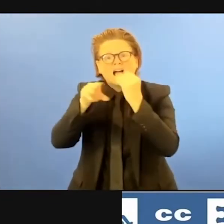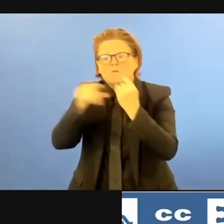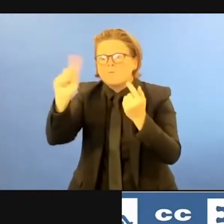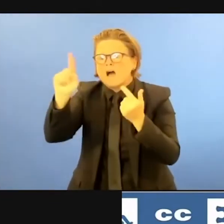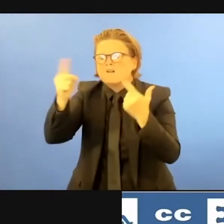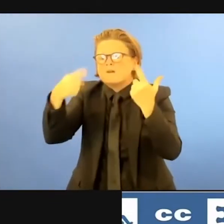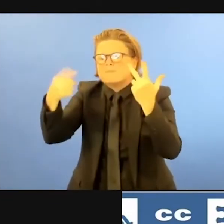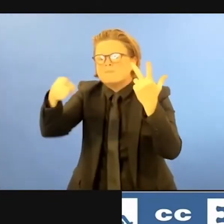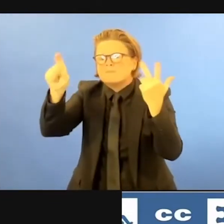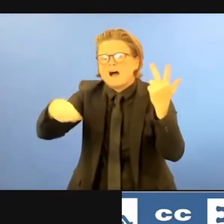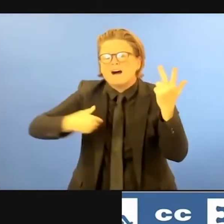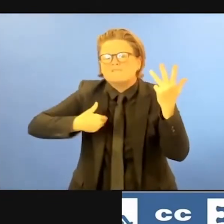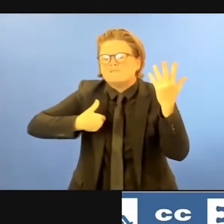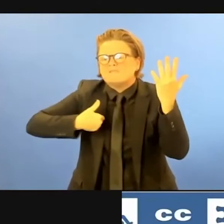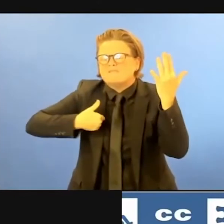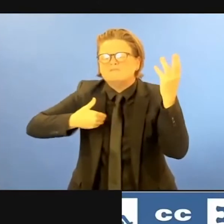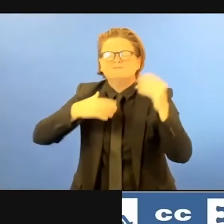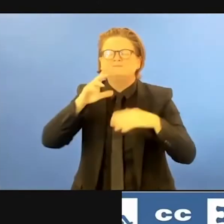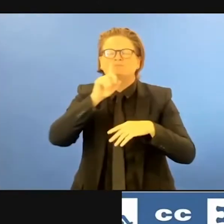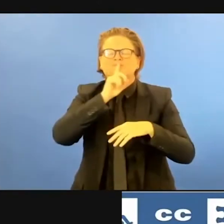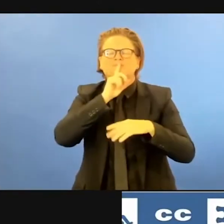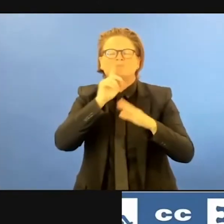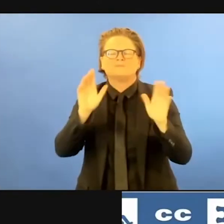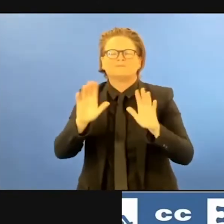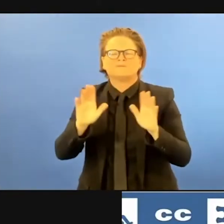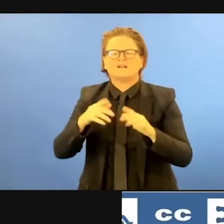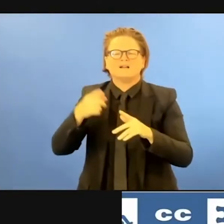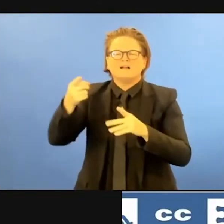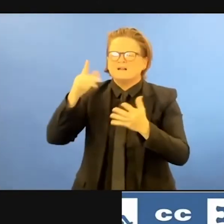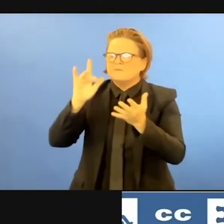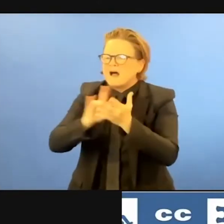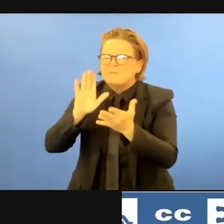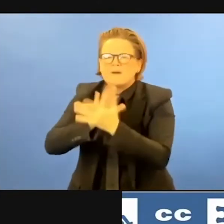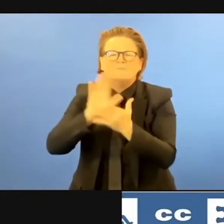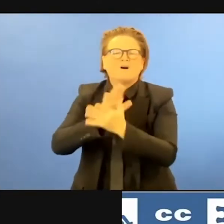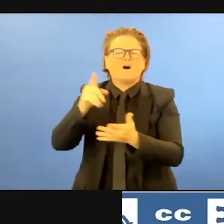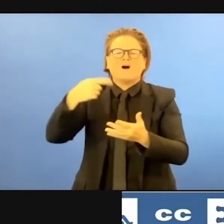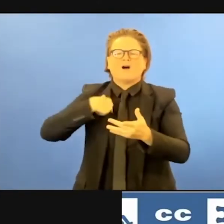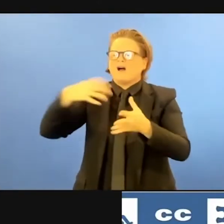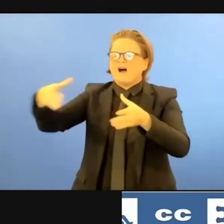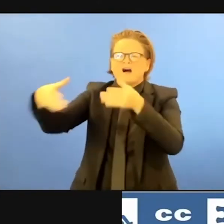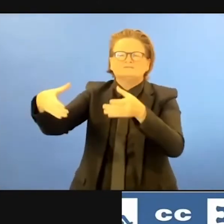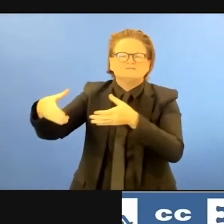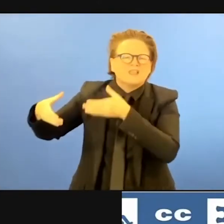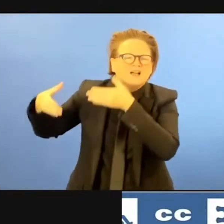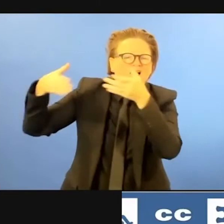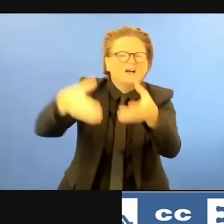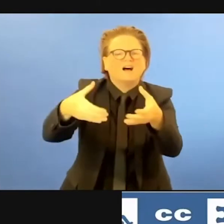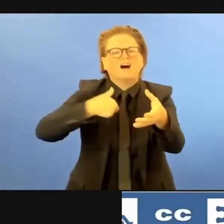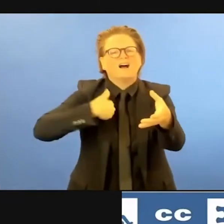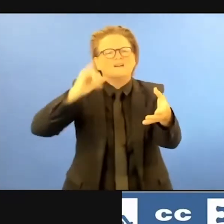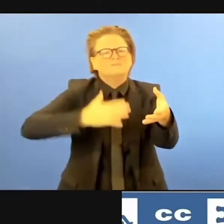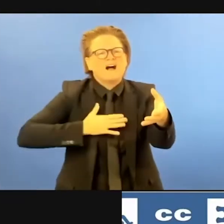access medical documentation. We didn't want to create unnecessary burden for our healthcare providers either